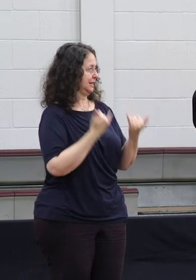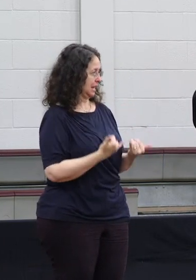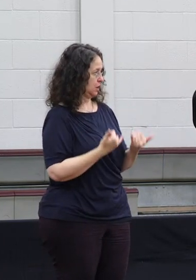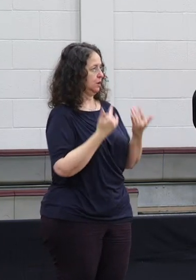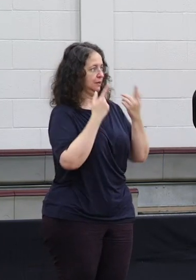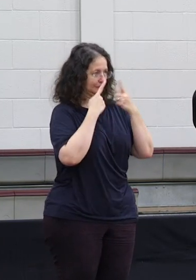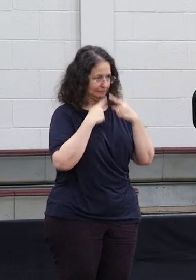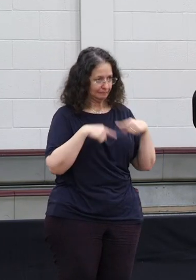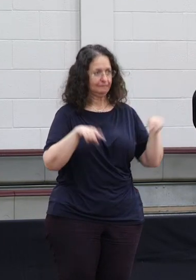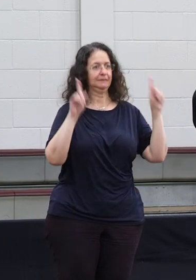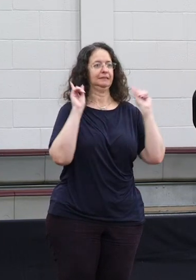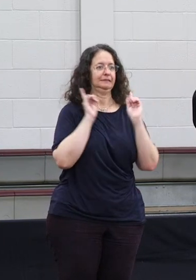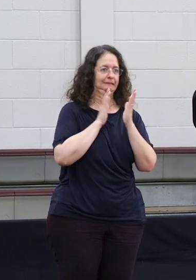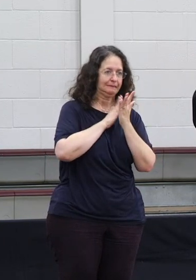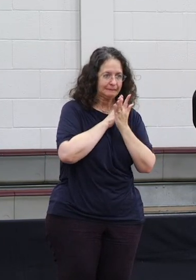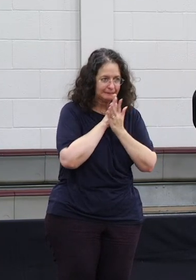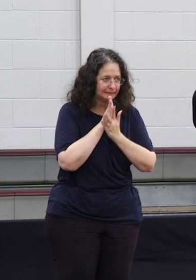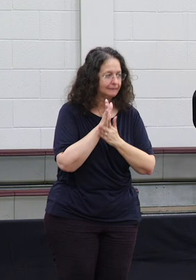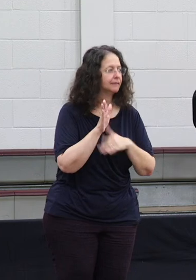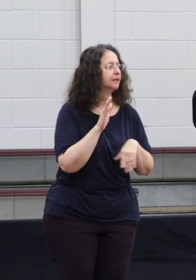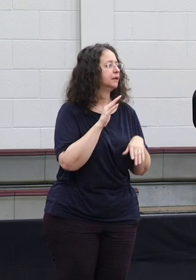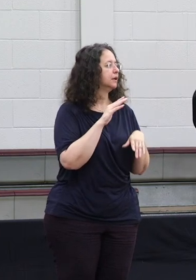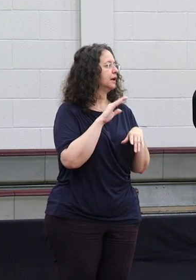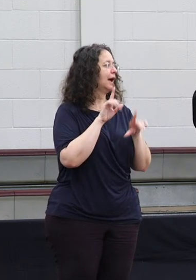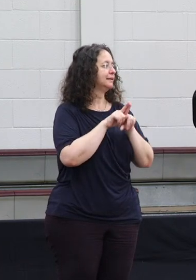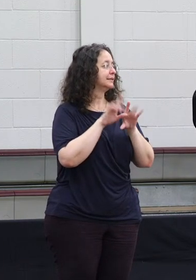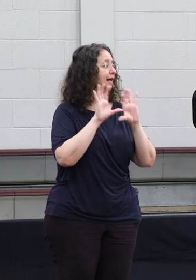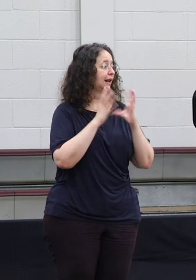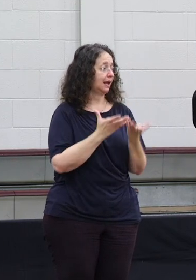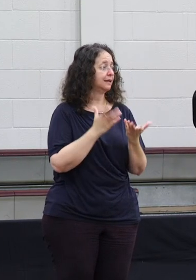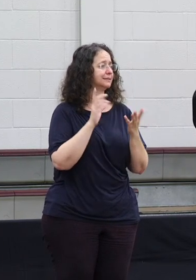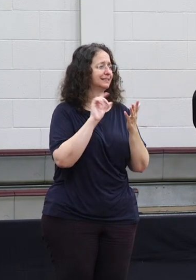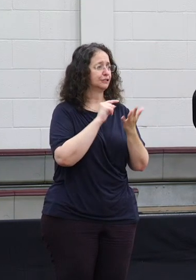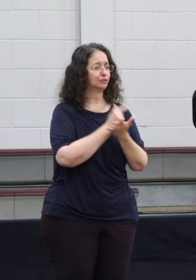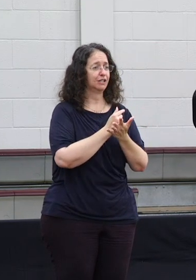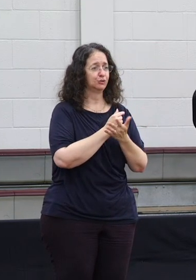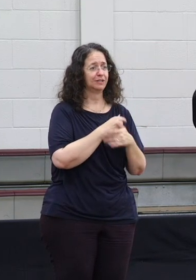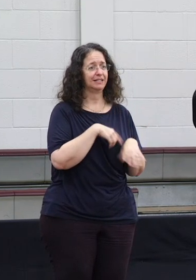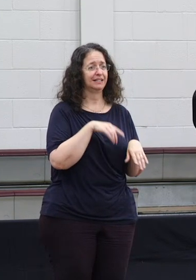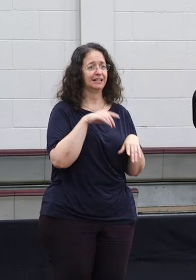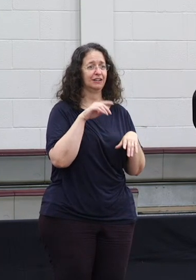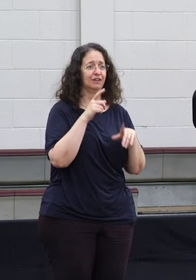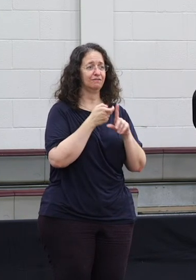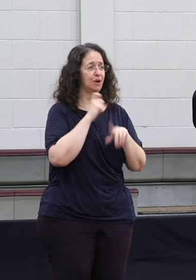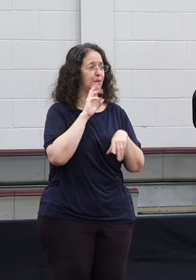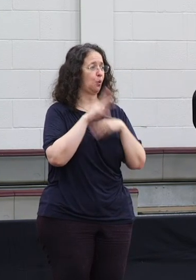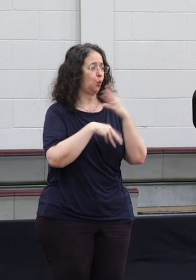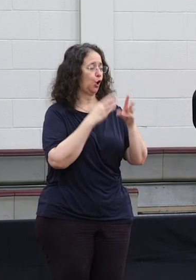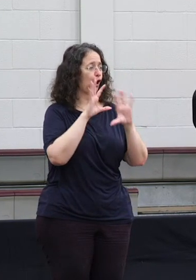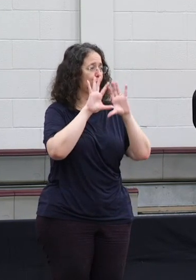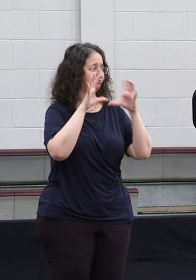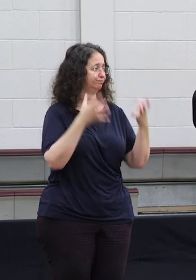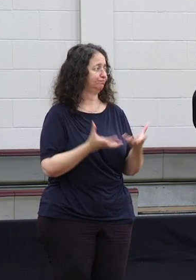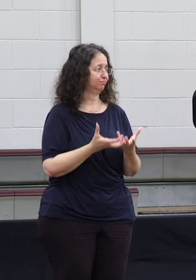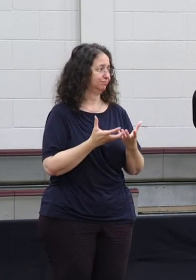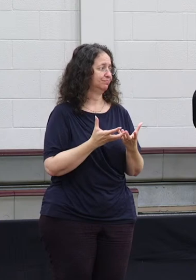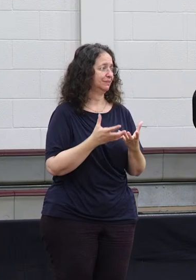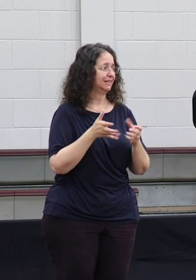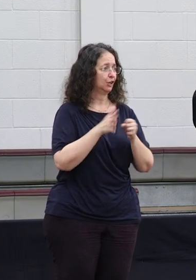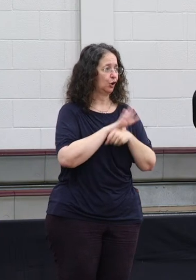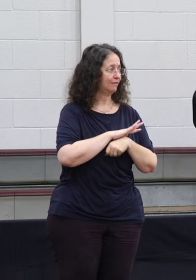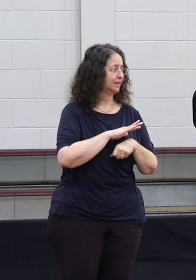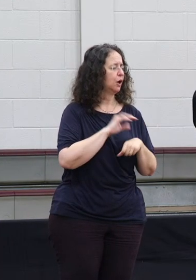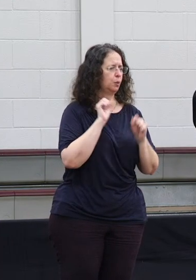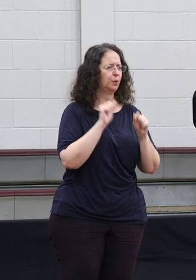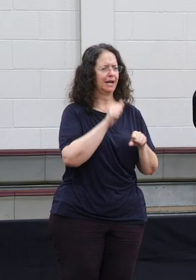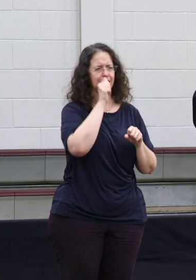made it. If we as a class can manage to get through a worldwide pandemic, I wholeheartedly believe that we can endure